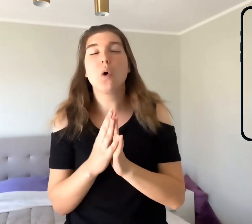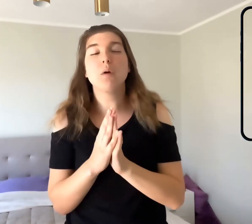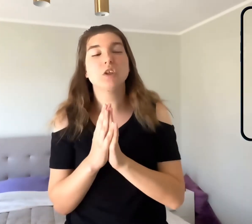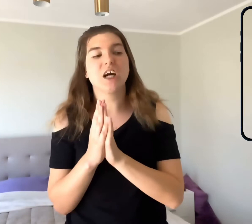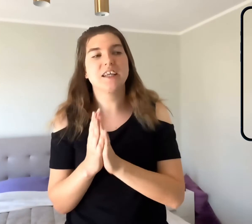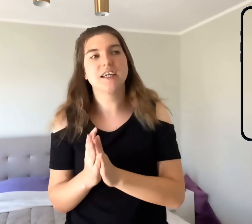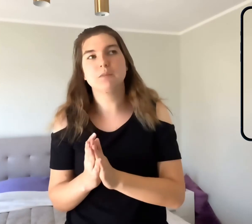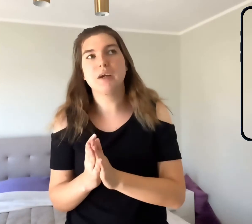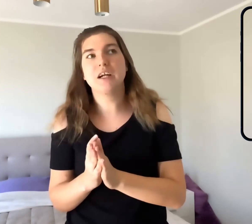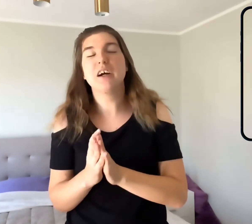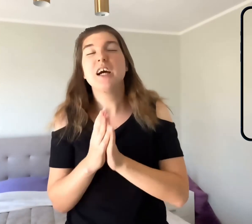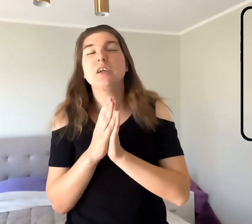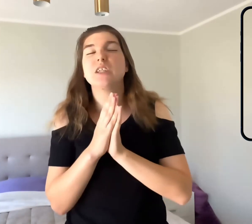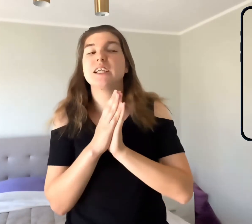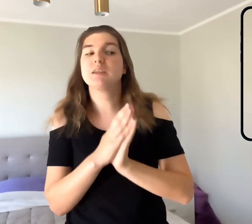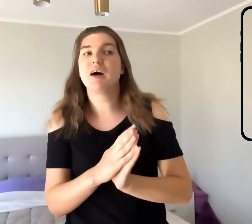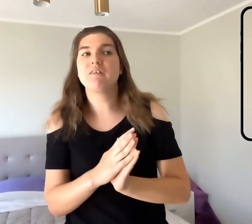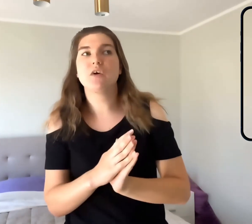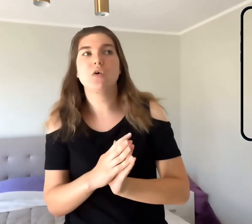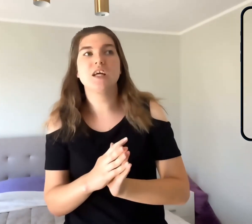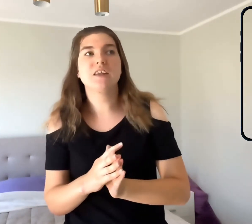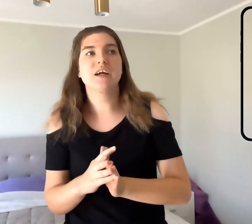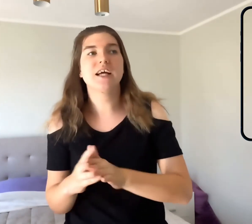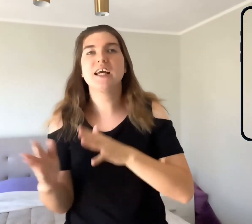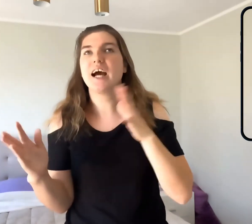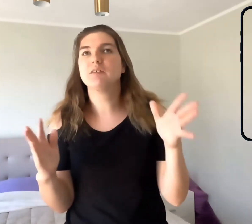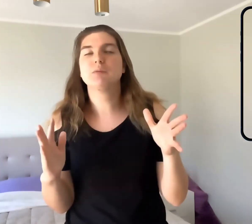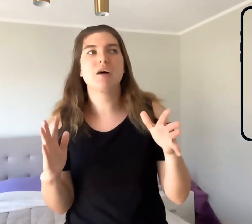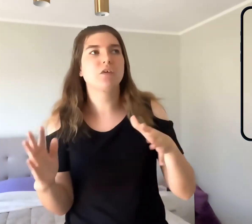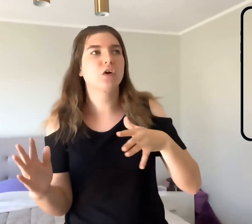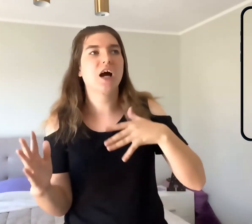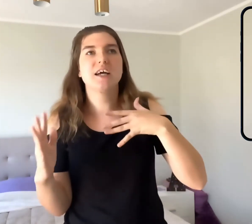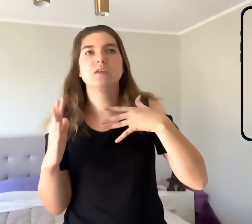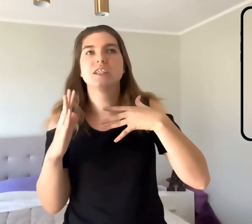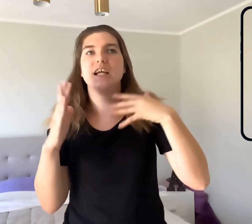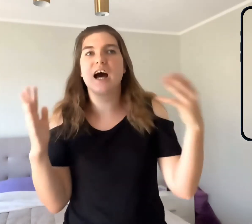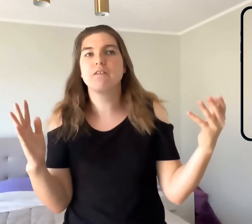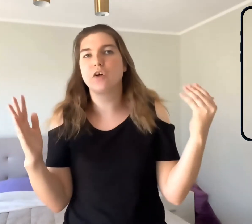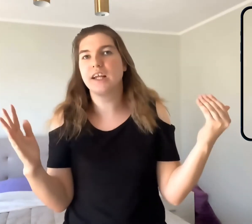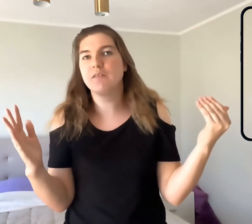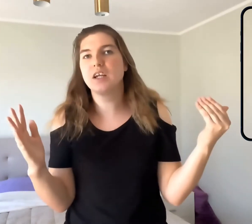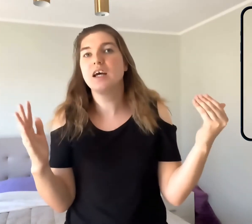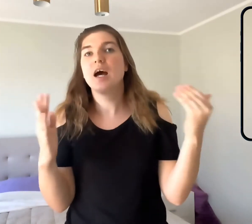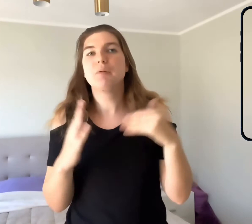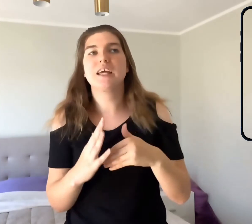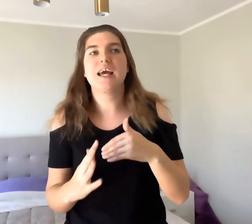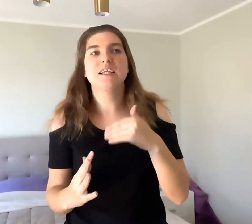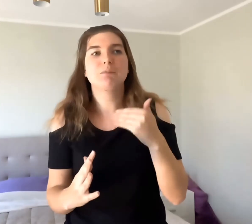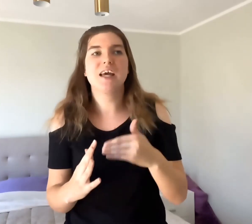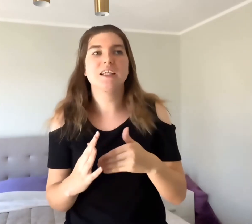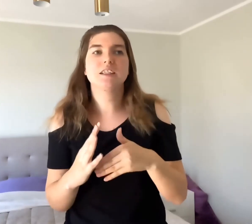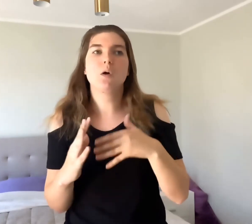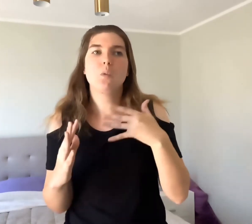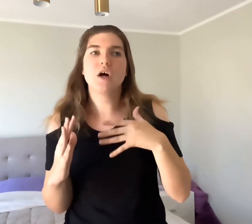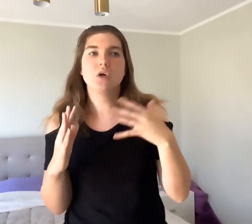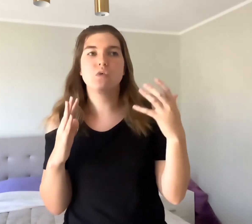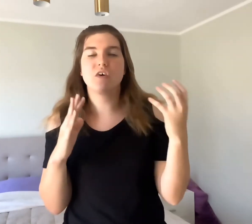which I think is better, using a smartphone, either any kind of smartphone. I use an iPhone 11, but again, it depends what you feel